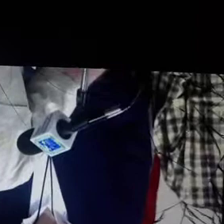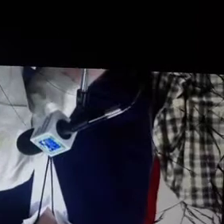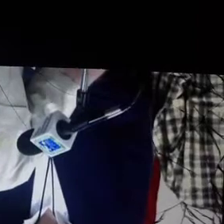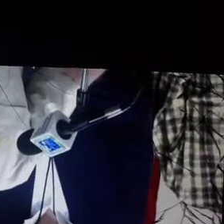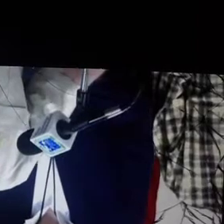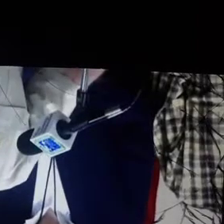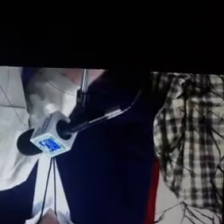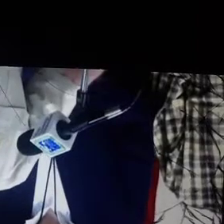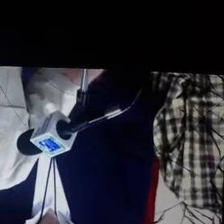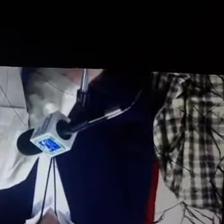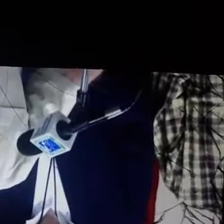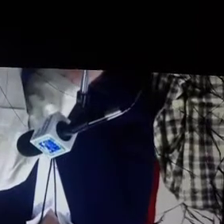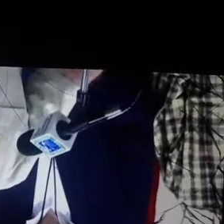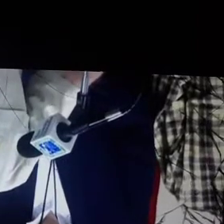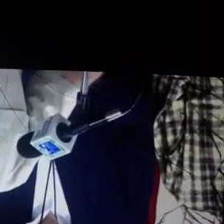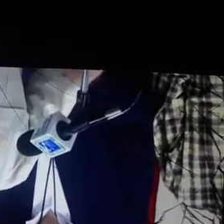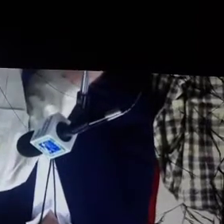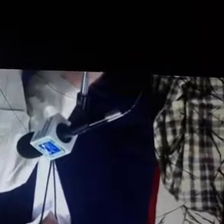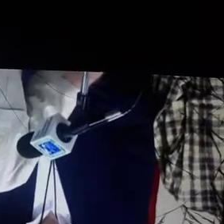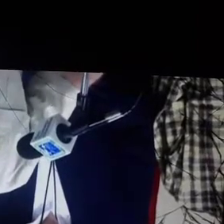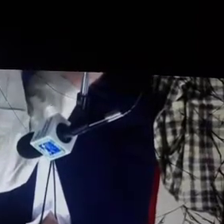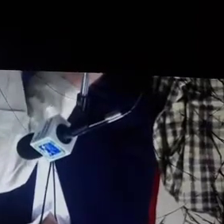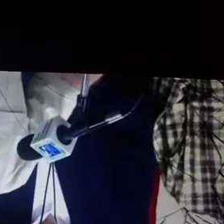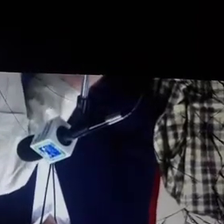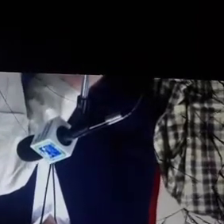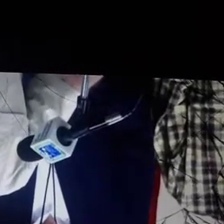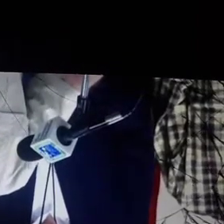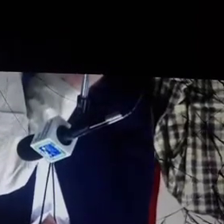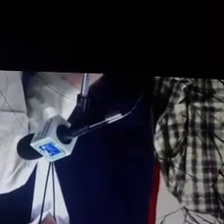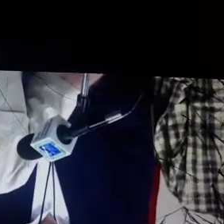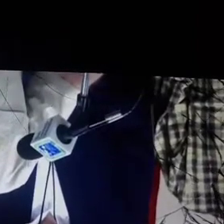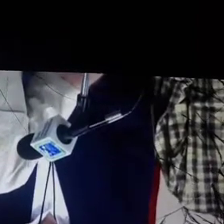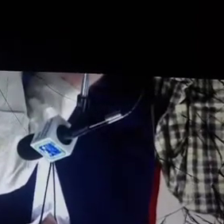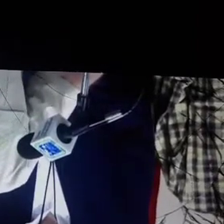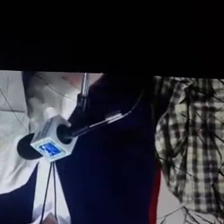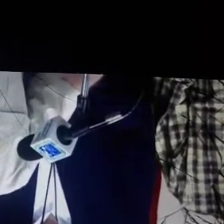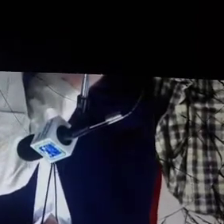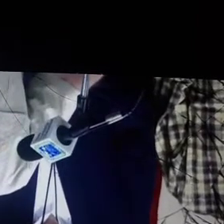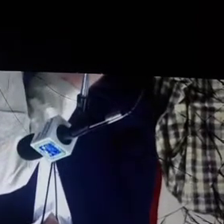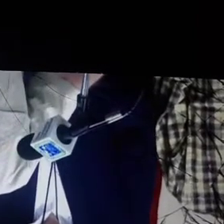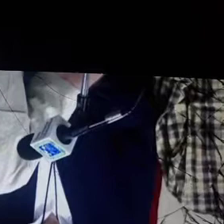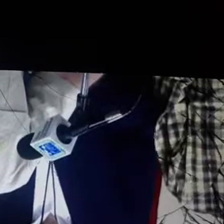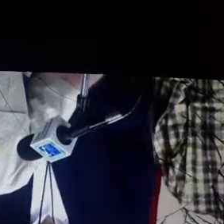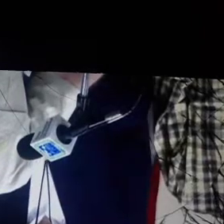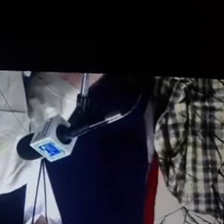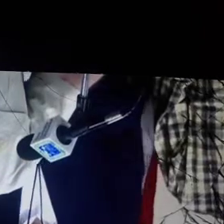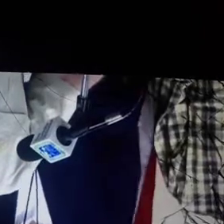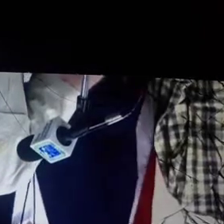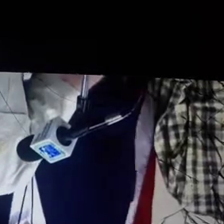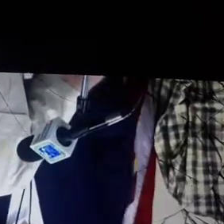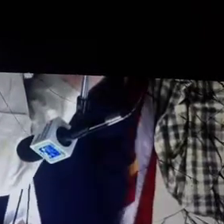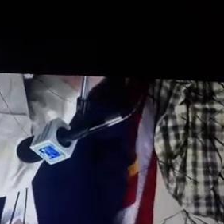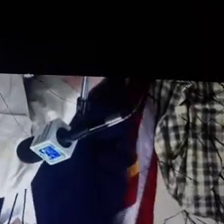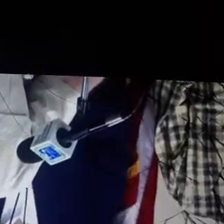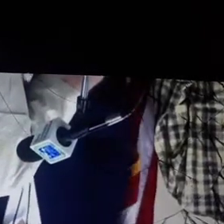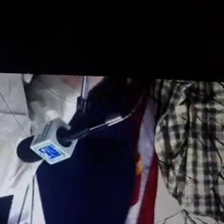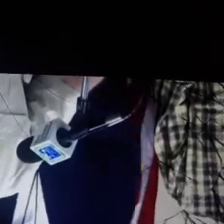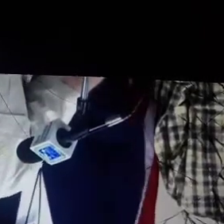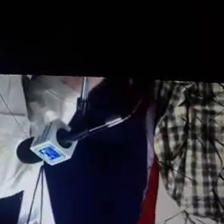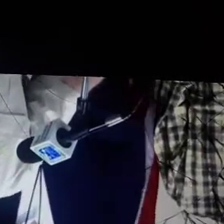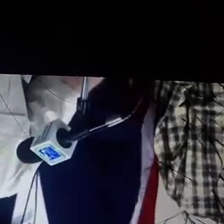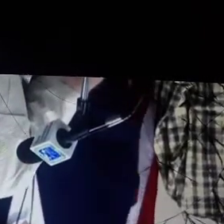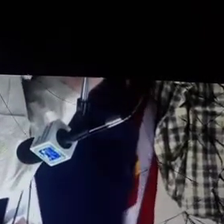go, then you need to shelter in place wherever it may be. If it's at your home or a business